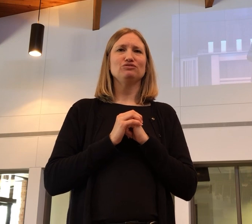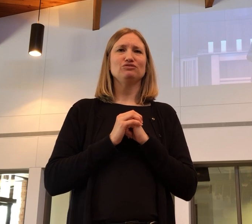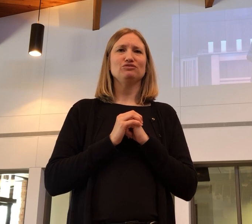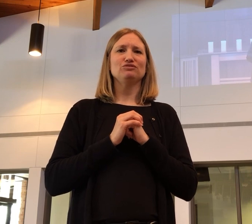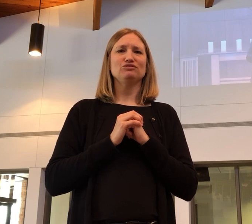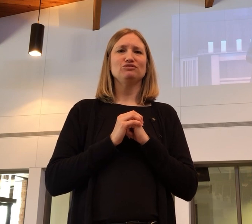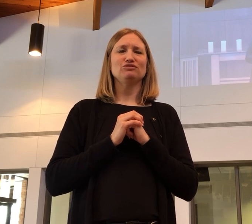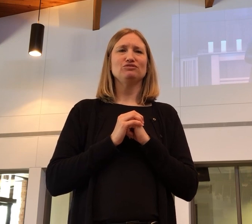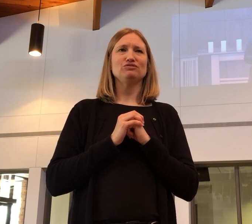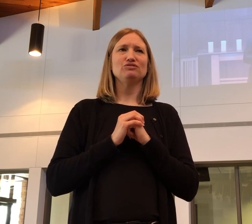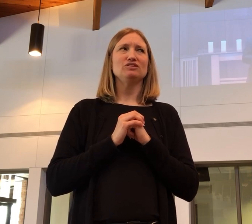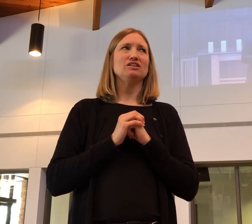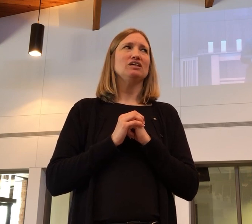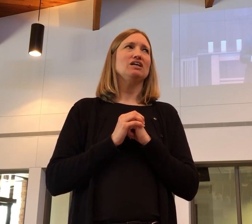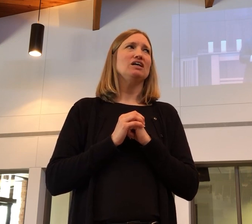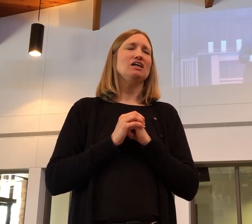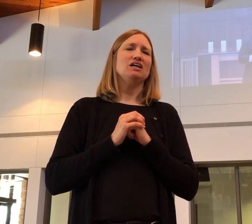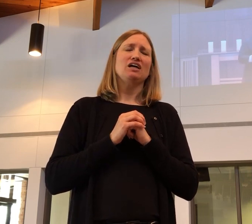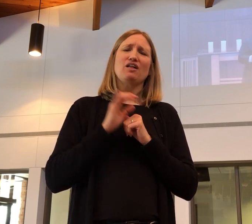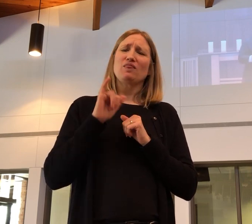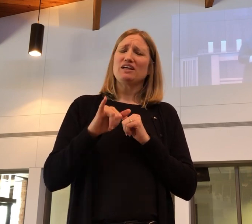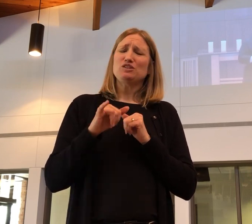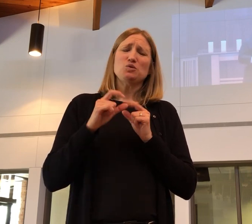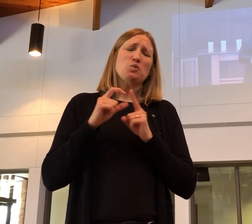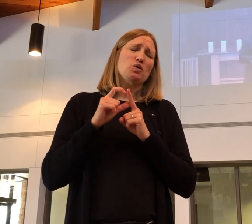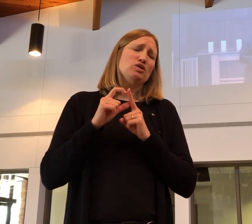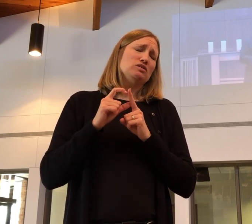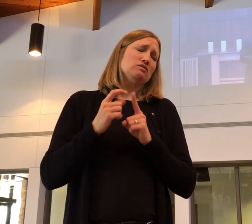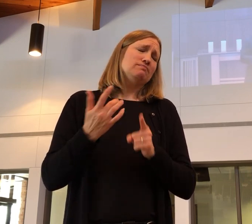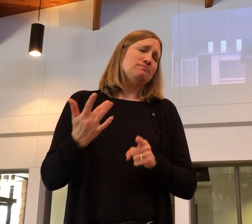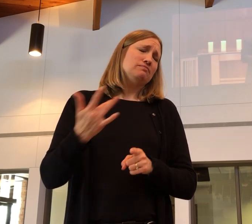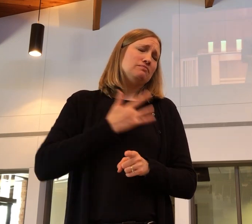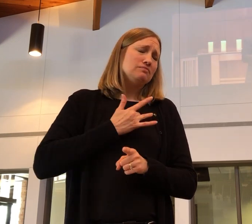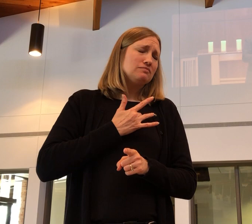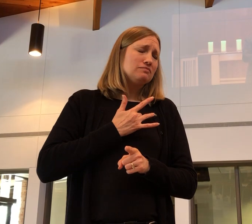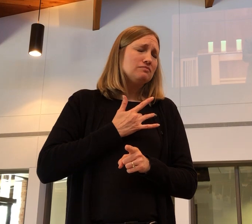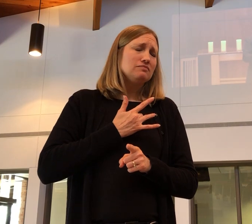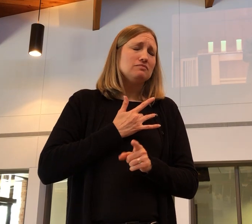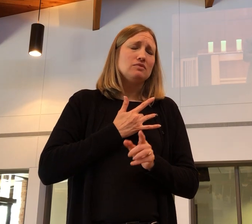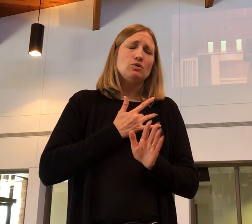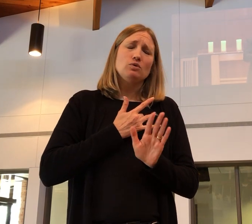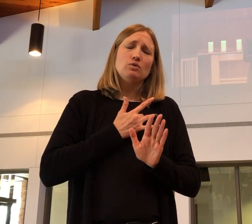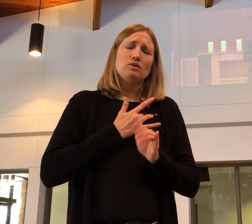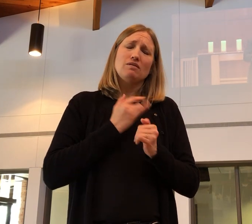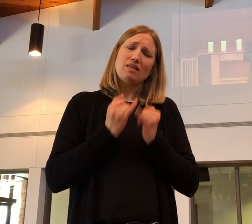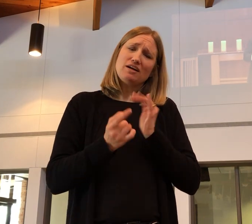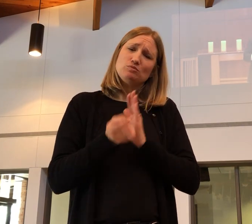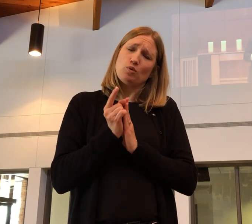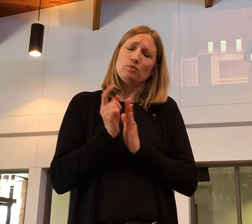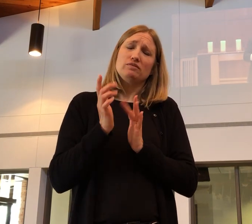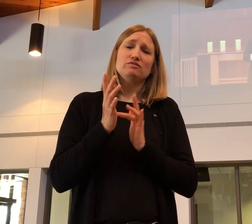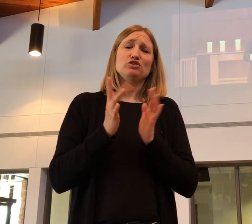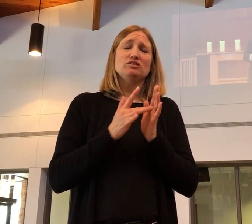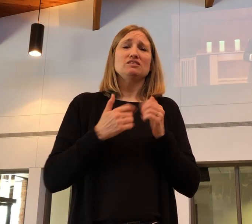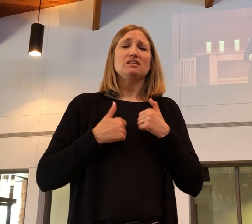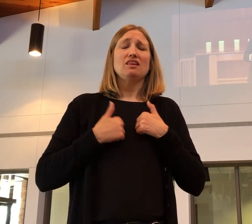we feel these words so deeply. These last moments of Jesus' life and our